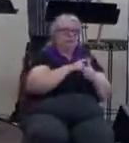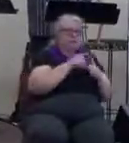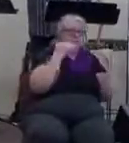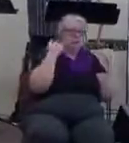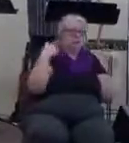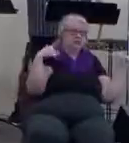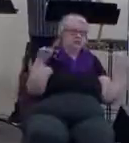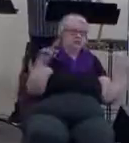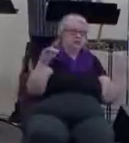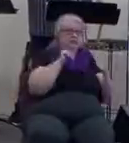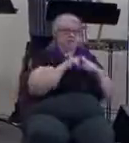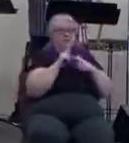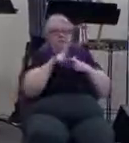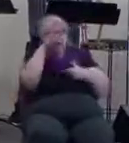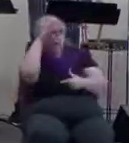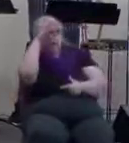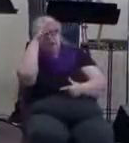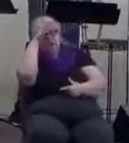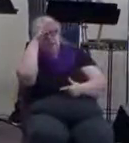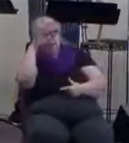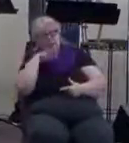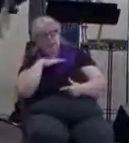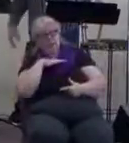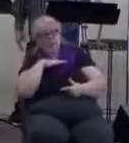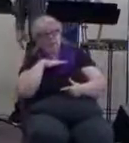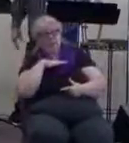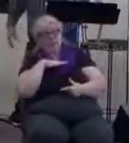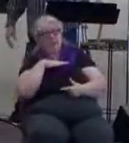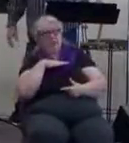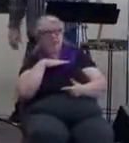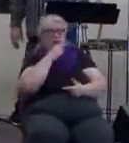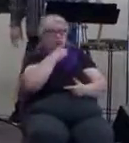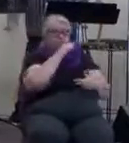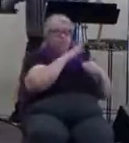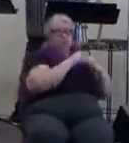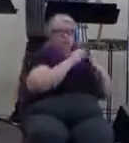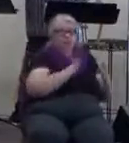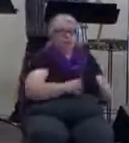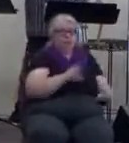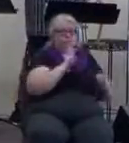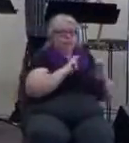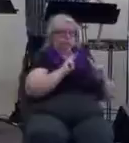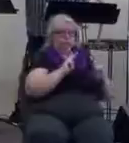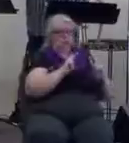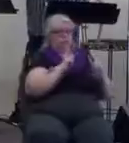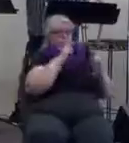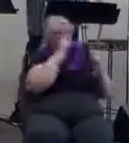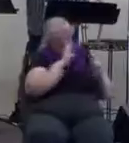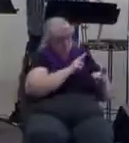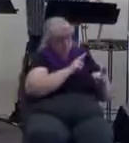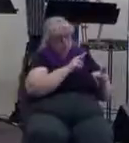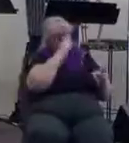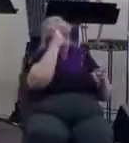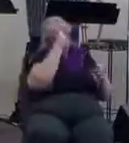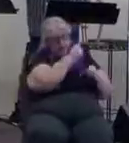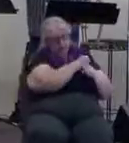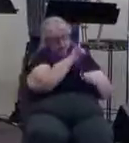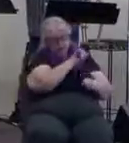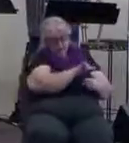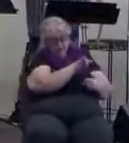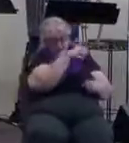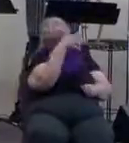guy waiting, a Pharisee, and the people honor him. They love him. They trust him. They know